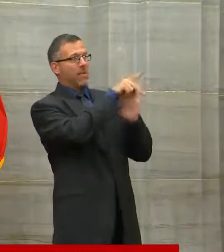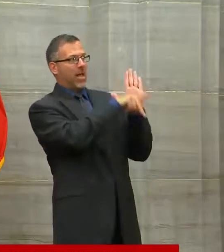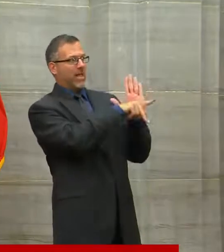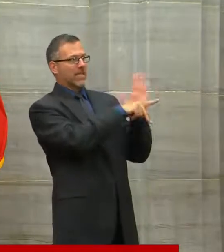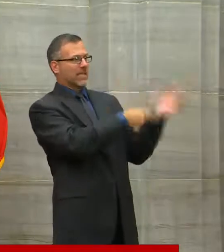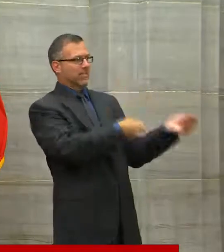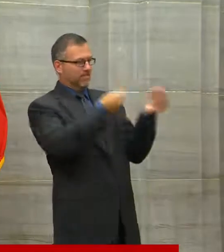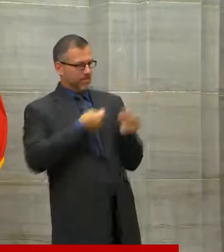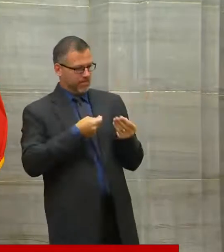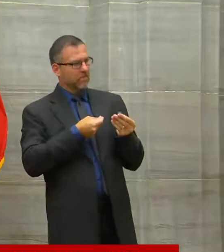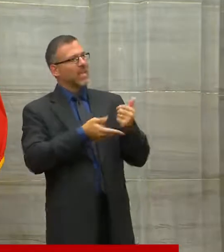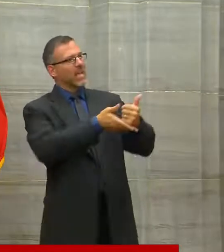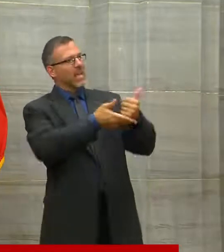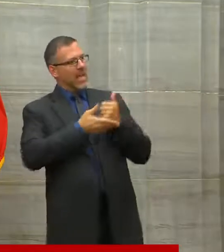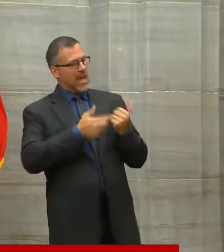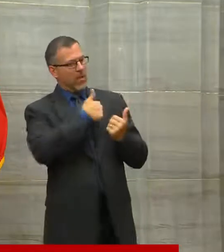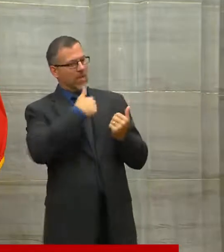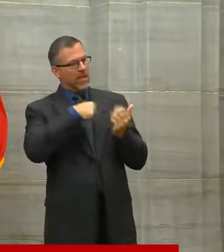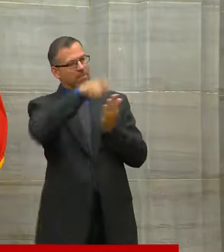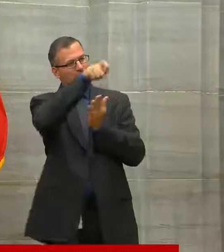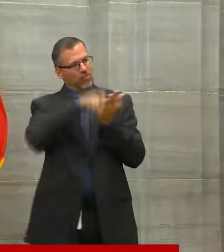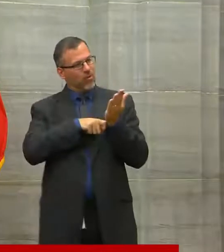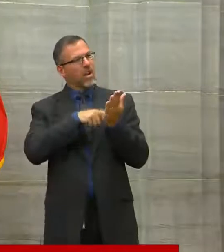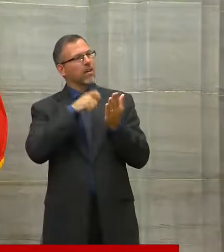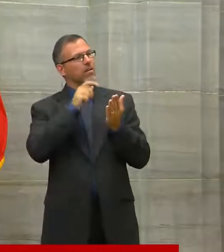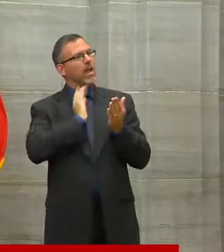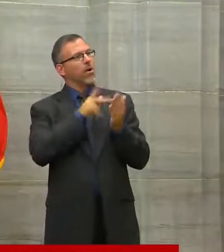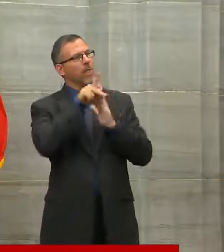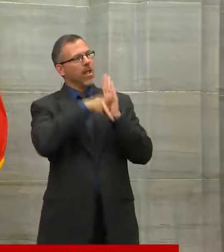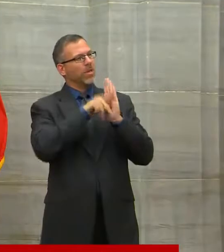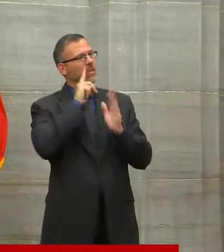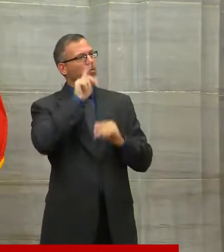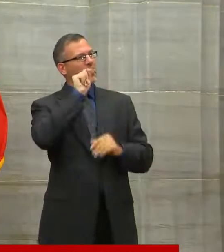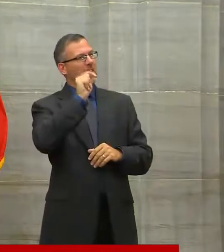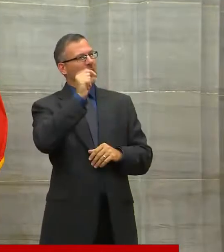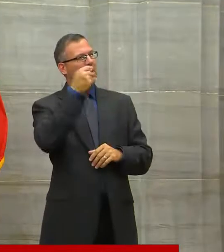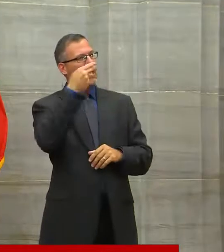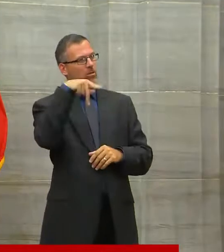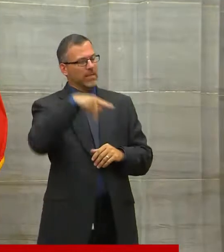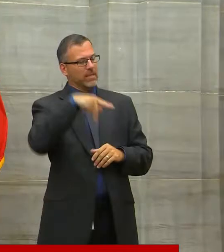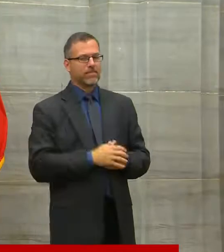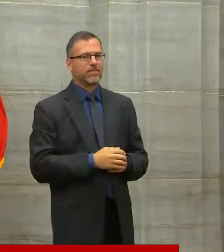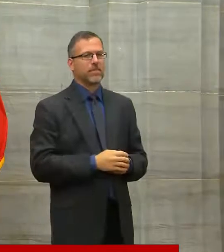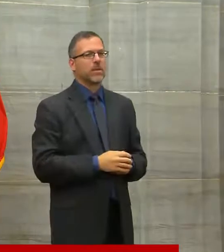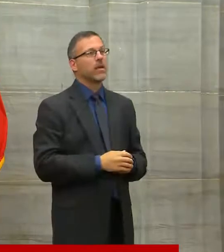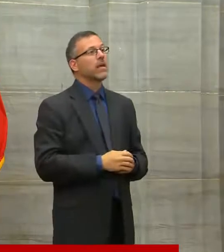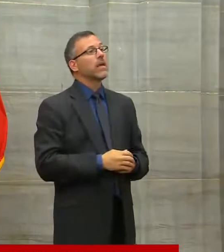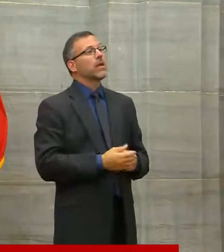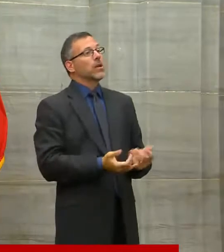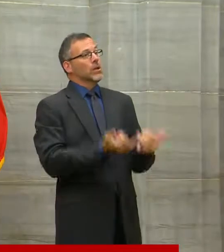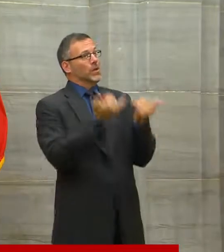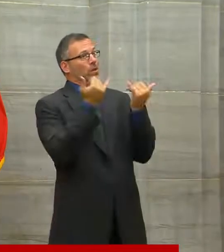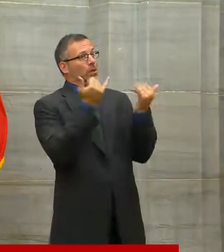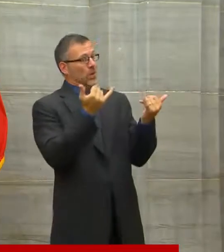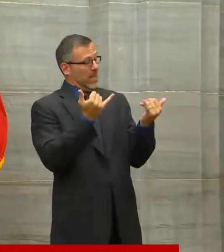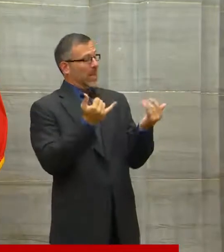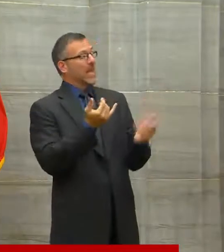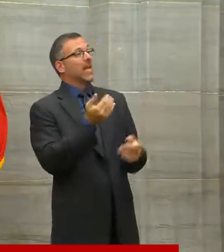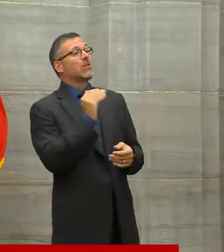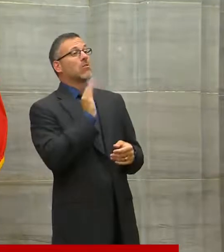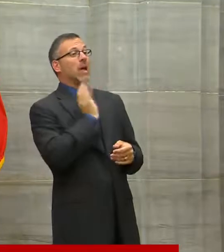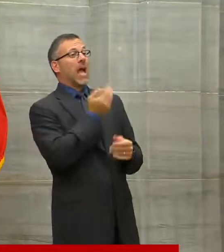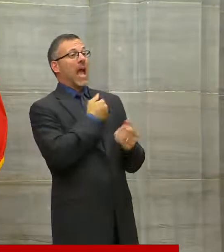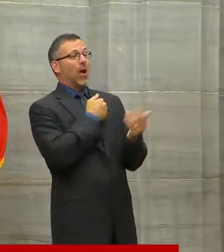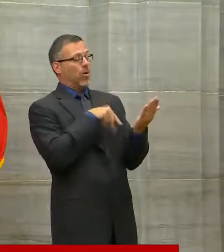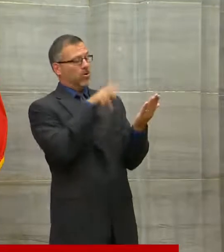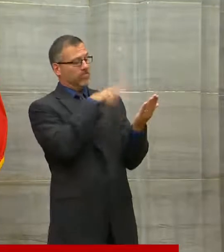prepare and write the policy for the THP. I am happy to report today that the review that has been completed